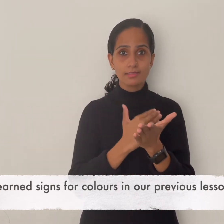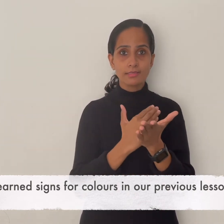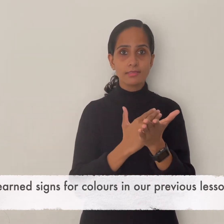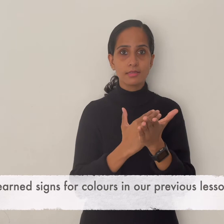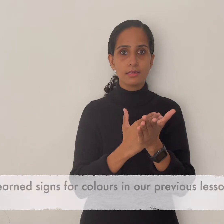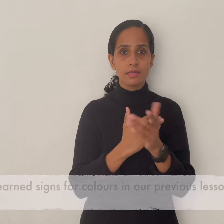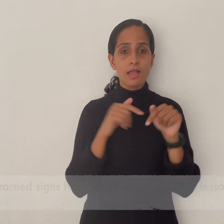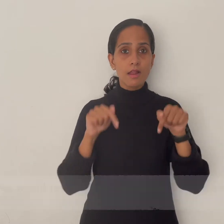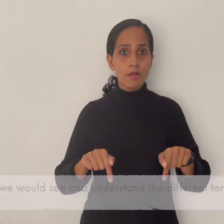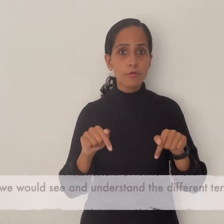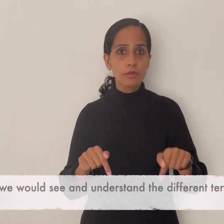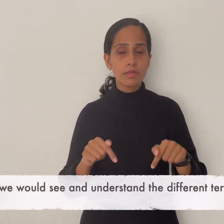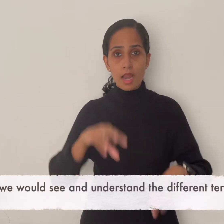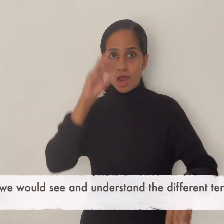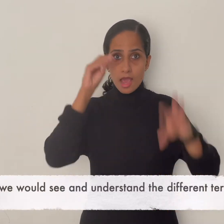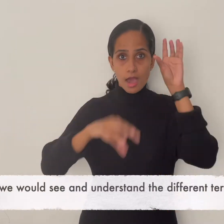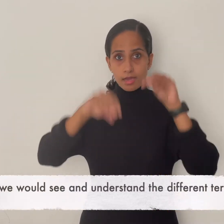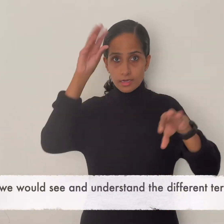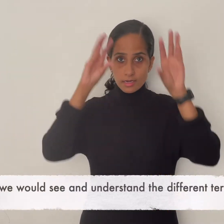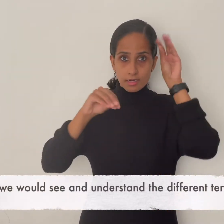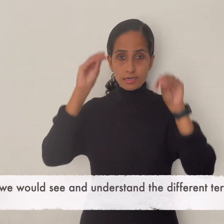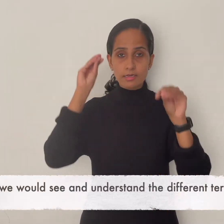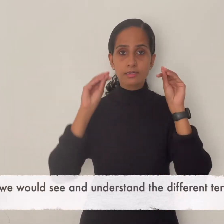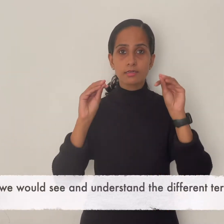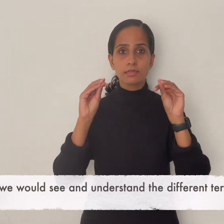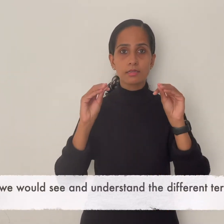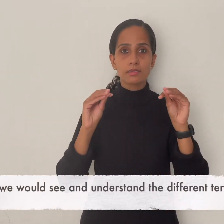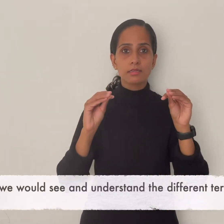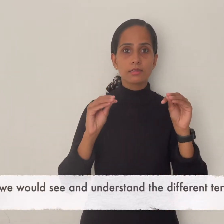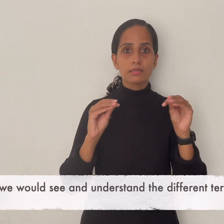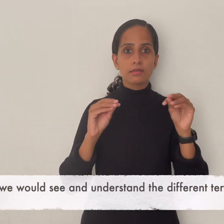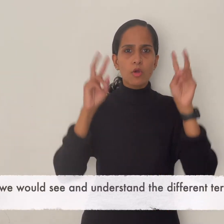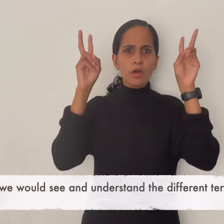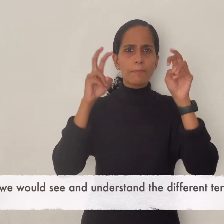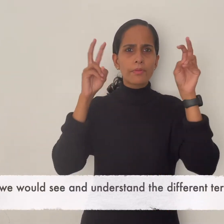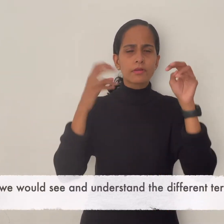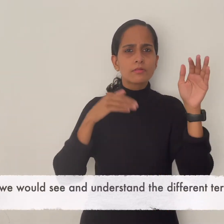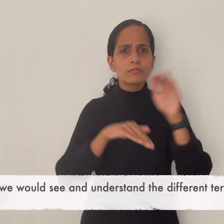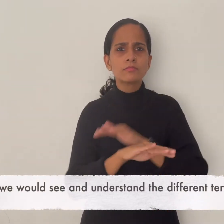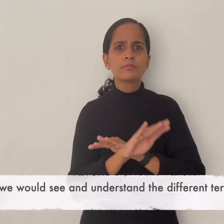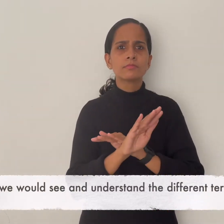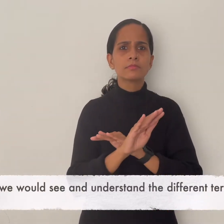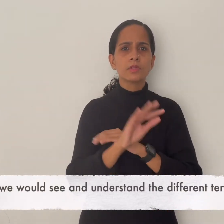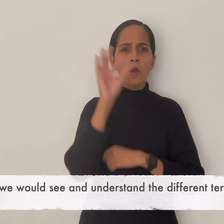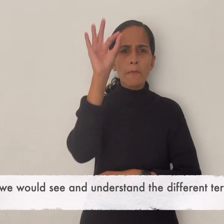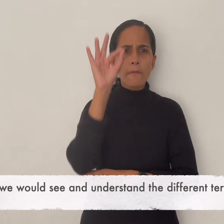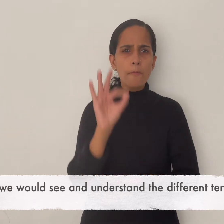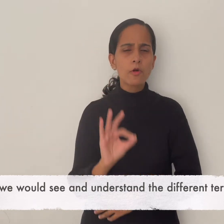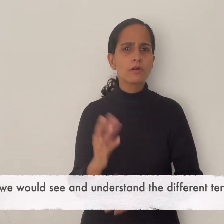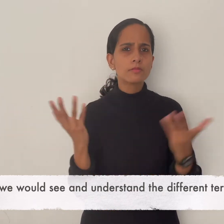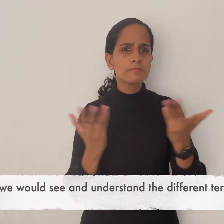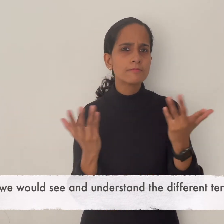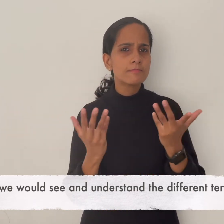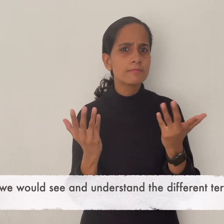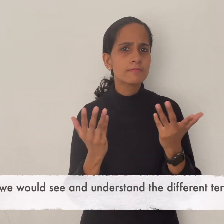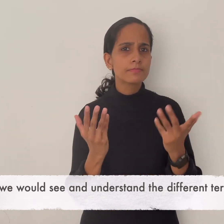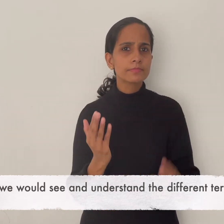Now in this lesson, we will see and understand the different